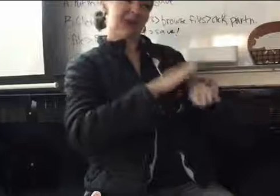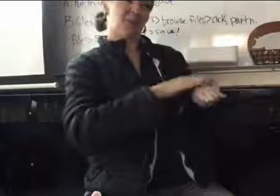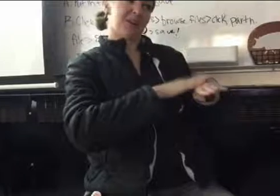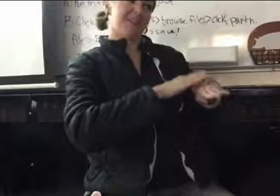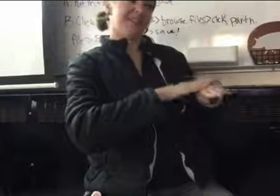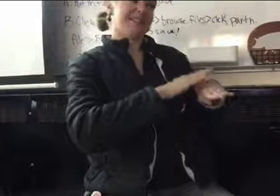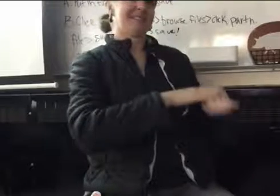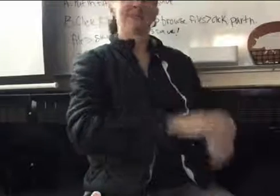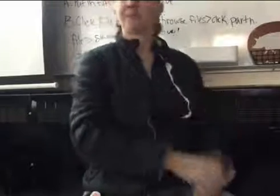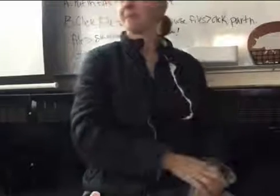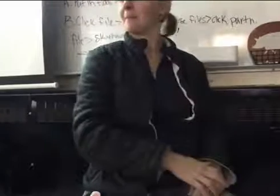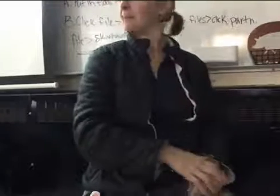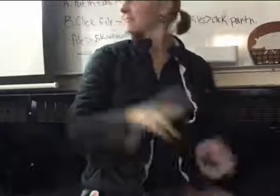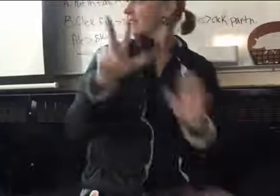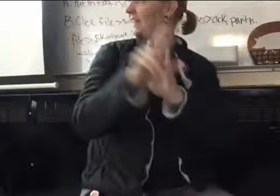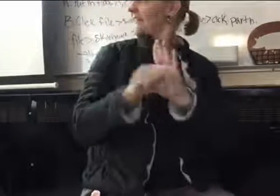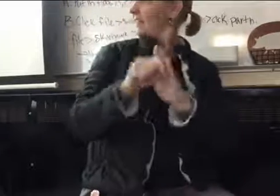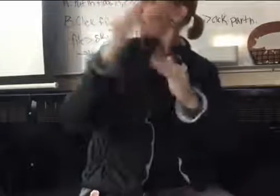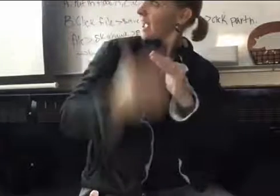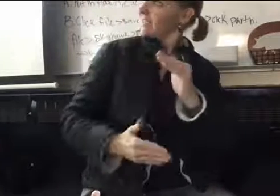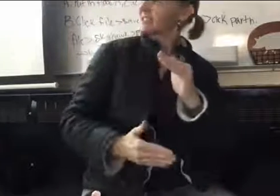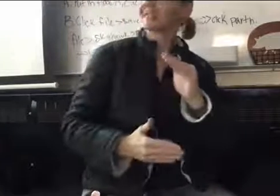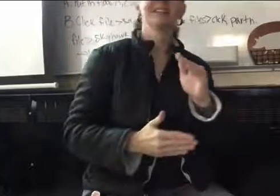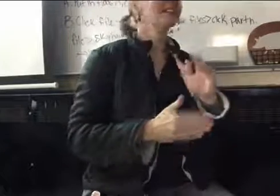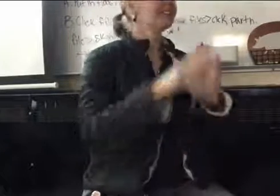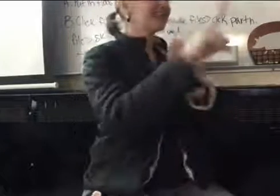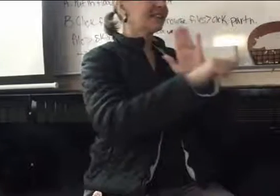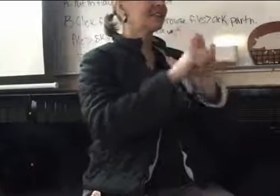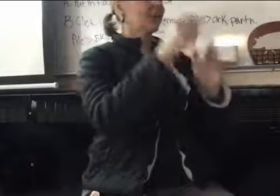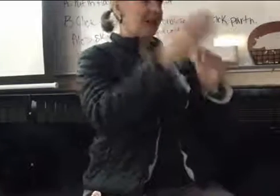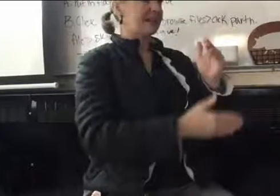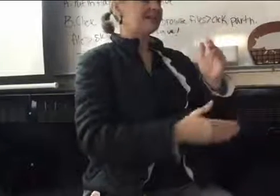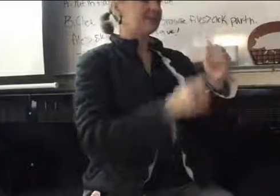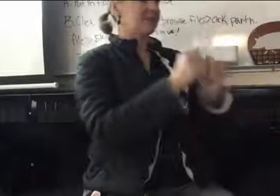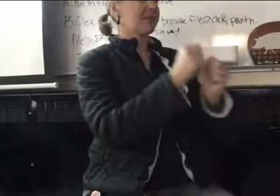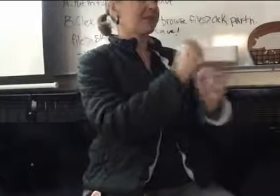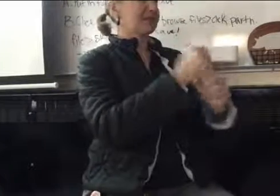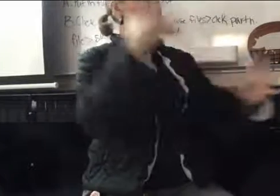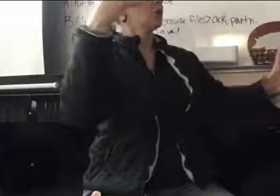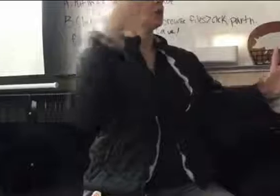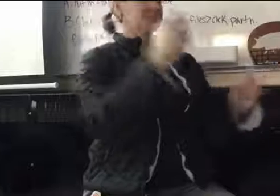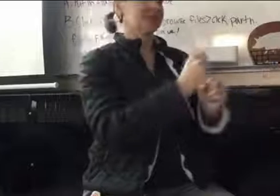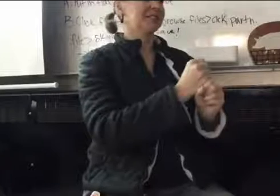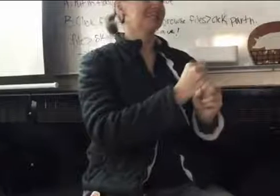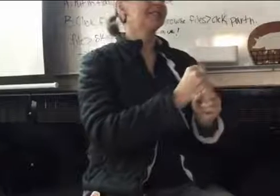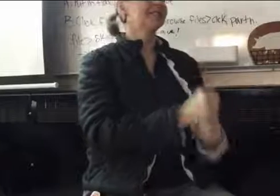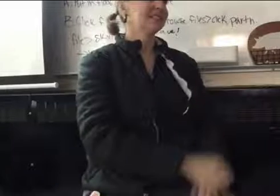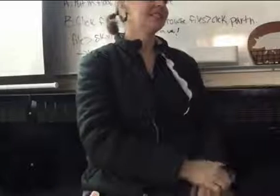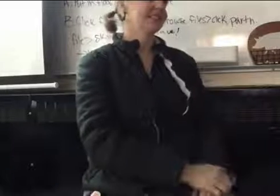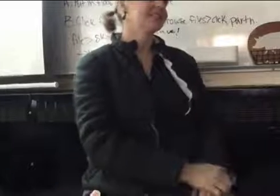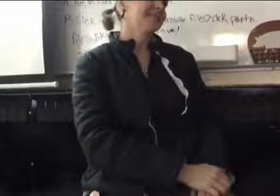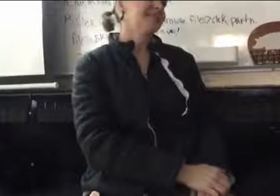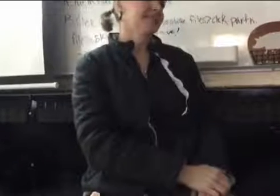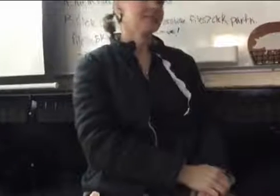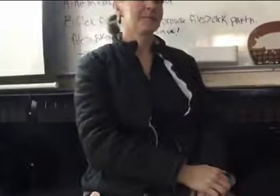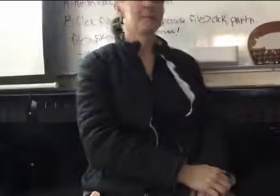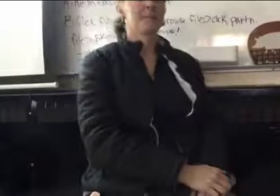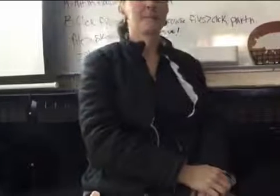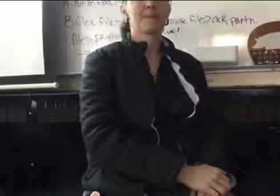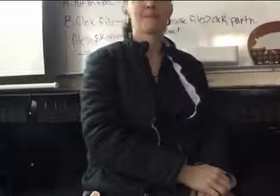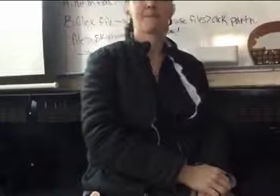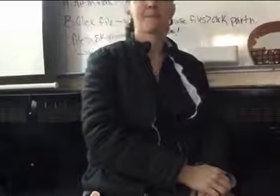warning. The video ends with, we end with the biggest explosion in the whole clip.